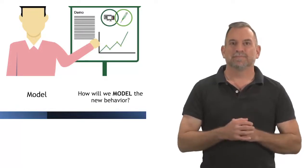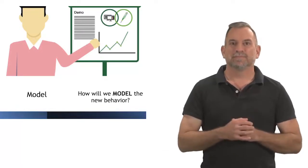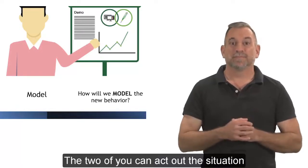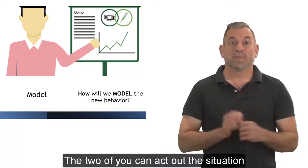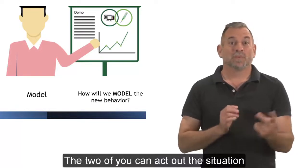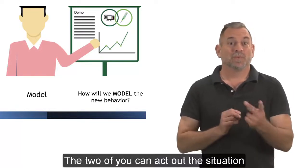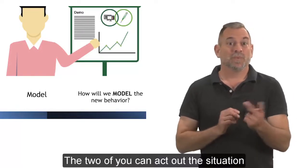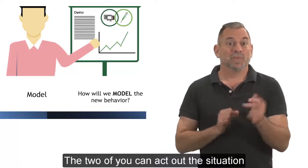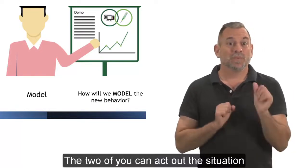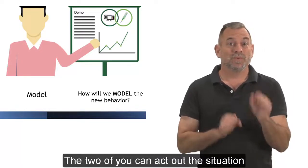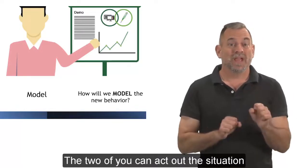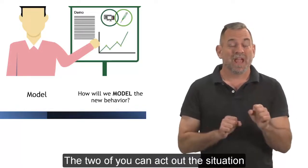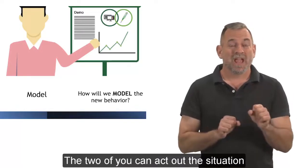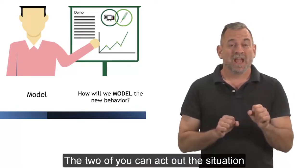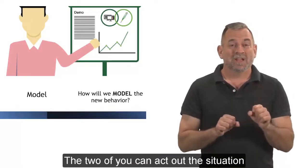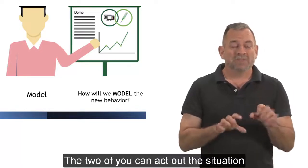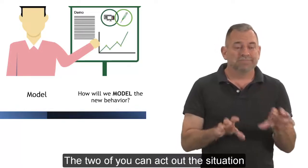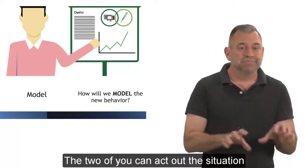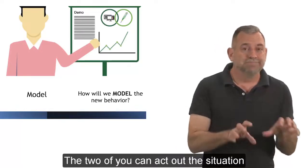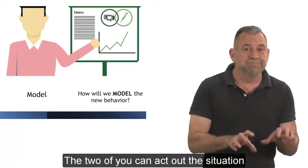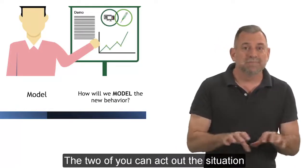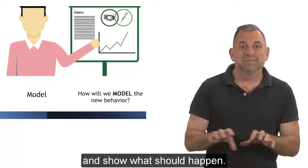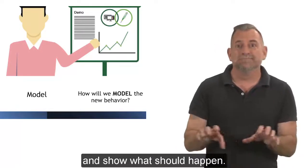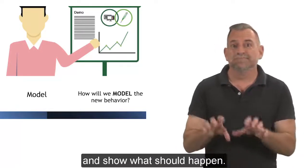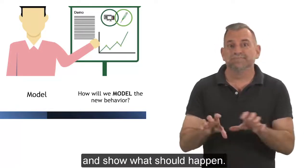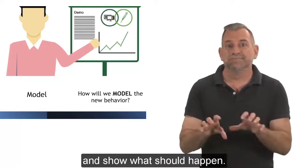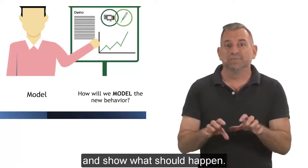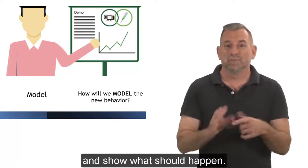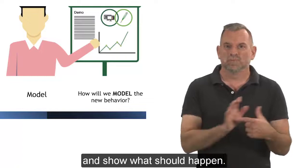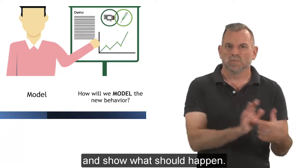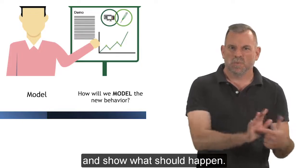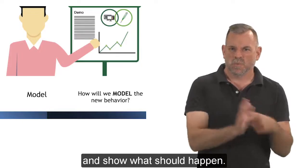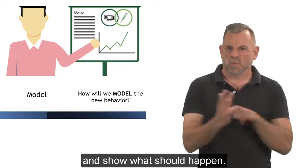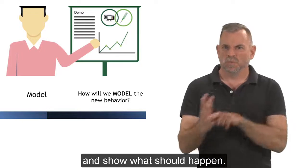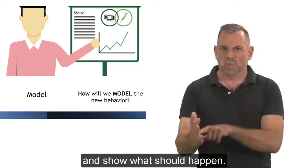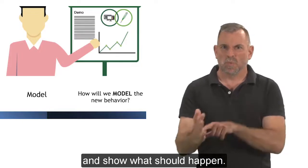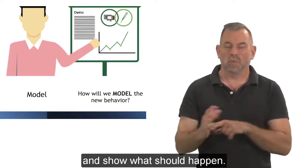The two of you can act out the situation and show what should happen.